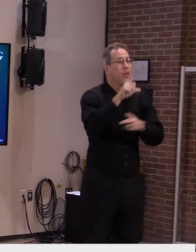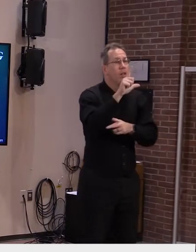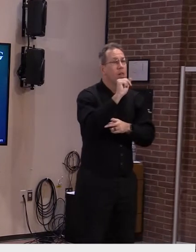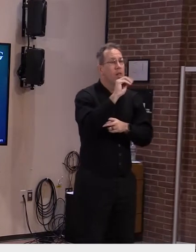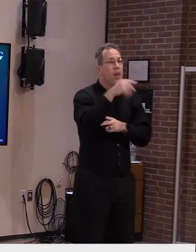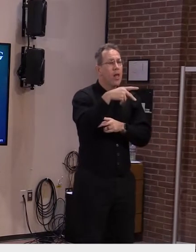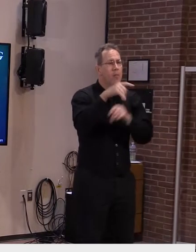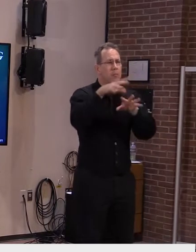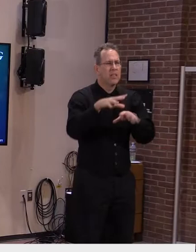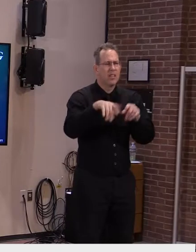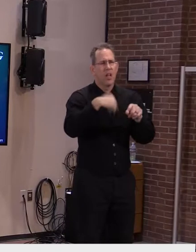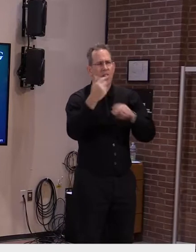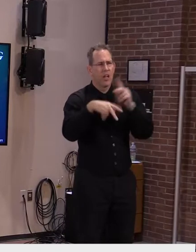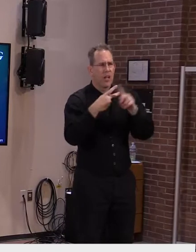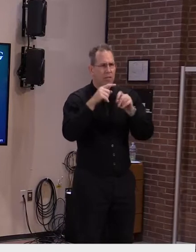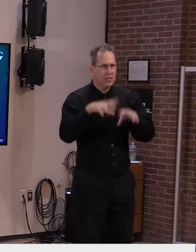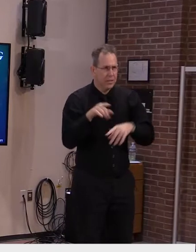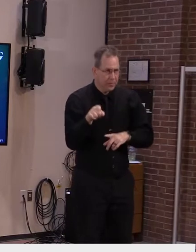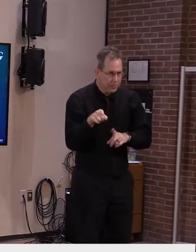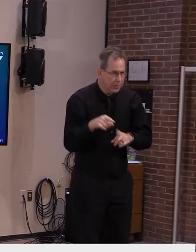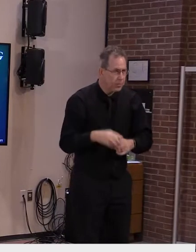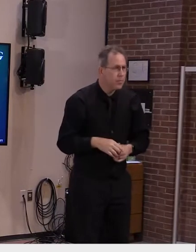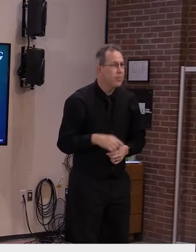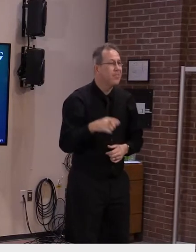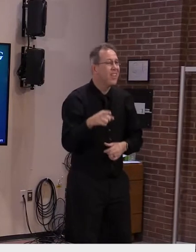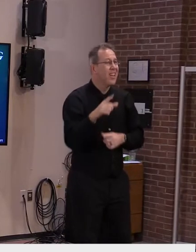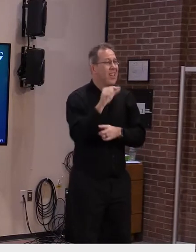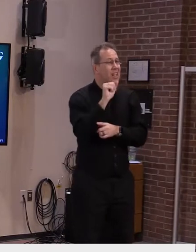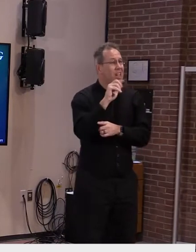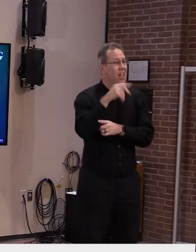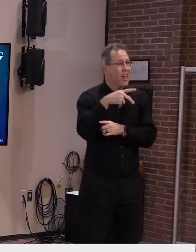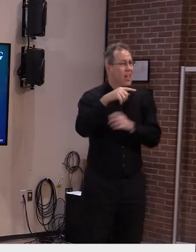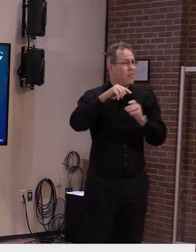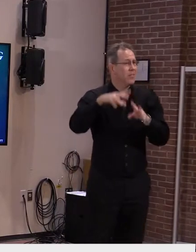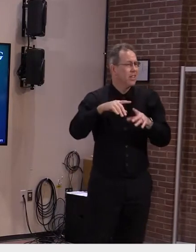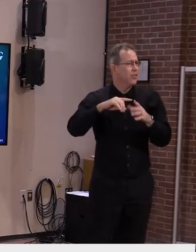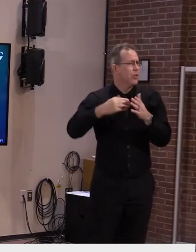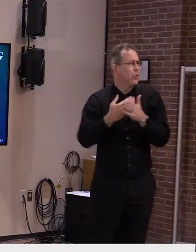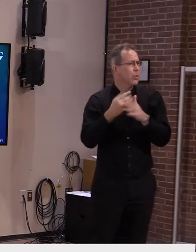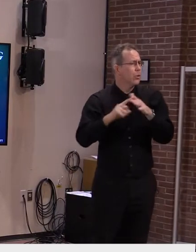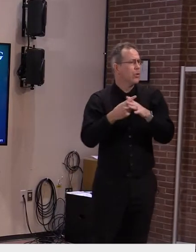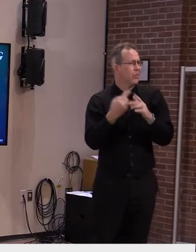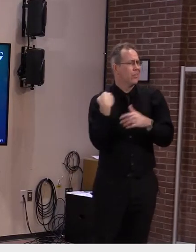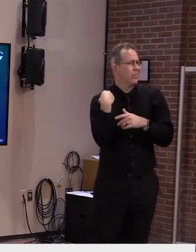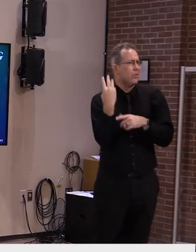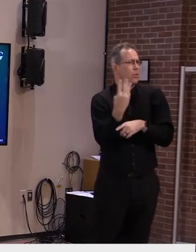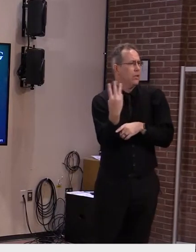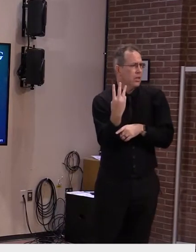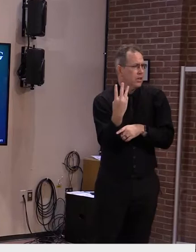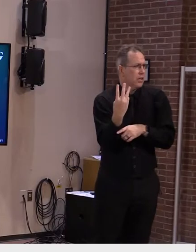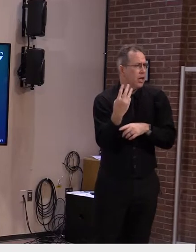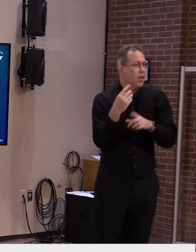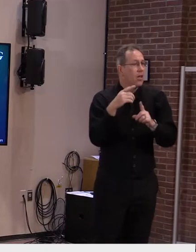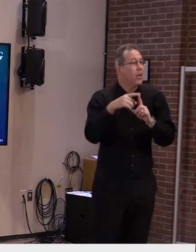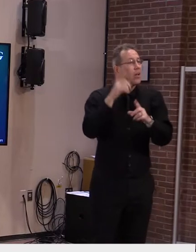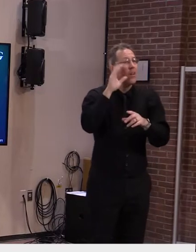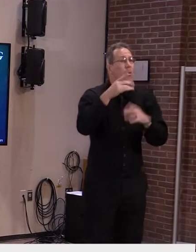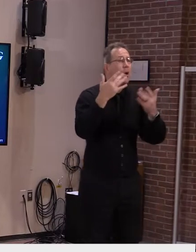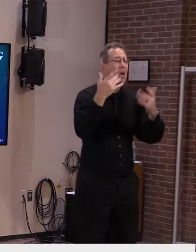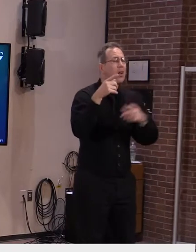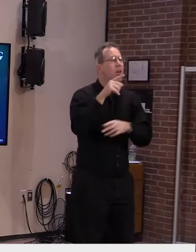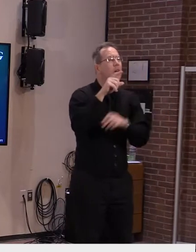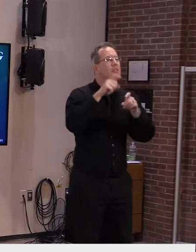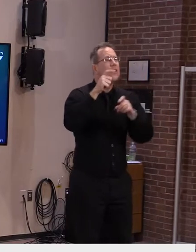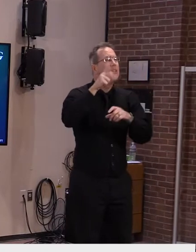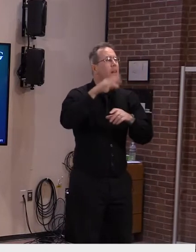this technology on Wednesday for two reasons. The national labs were shut down for a few days over the holidays, and labs